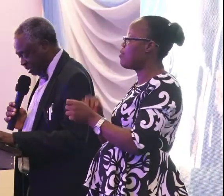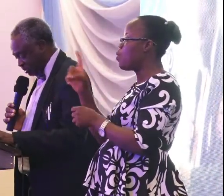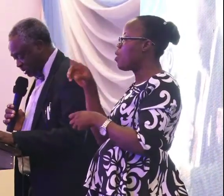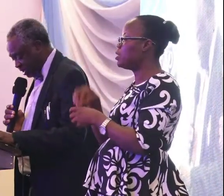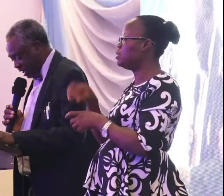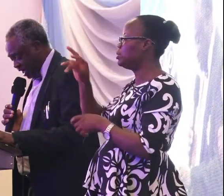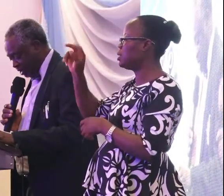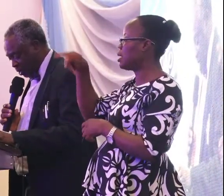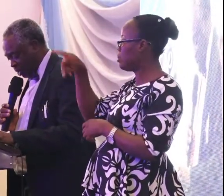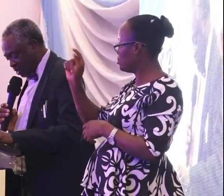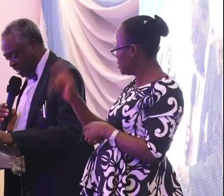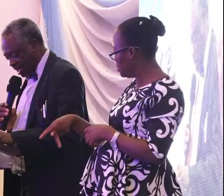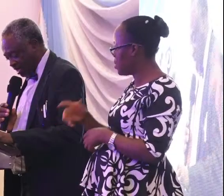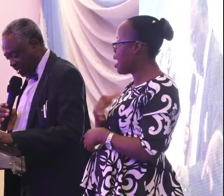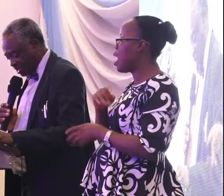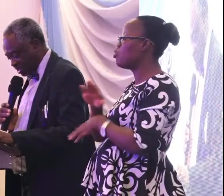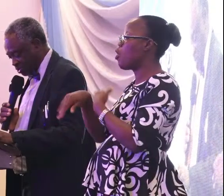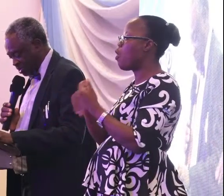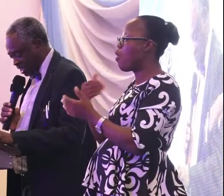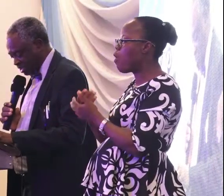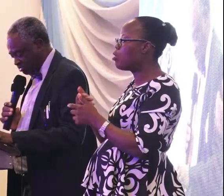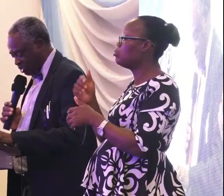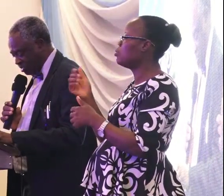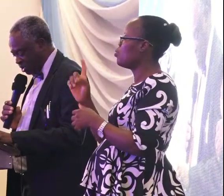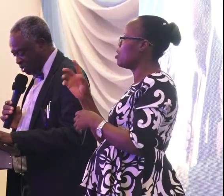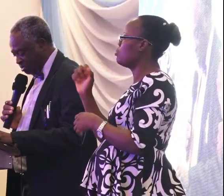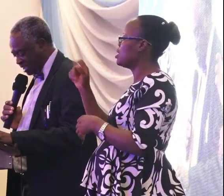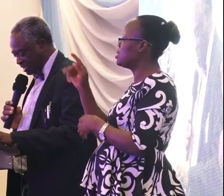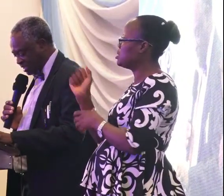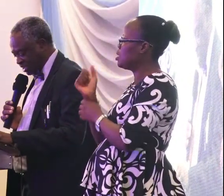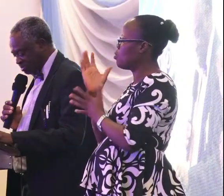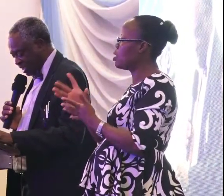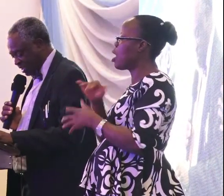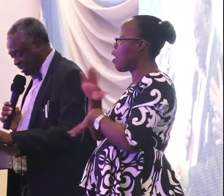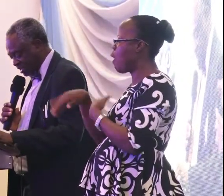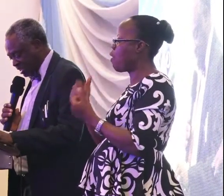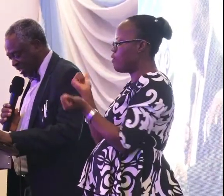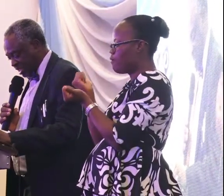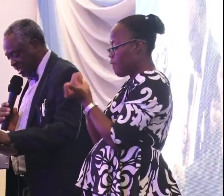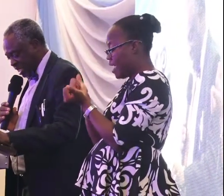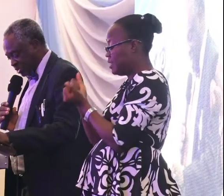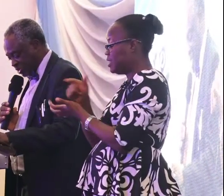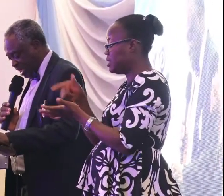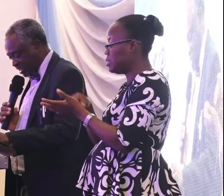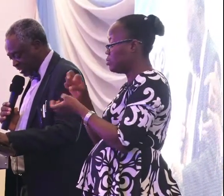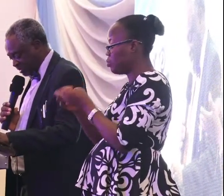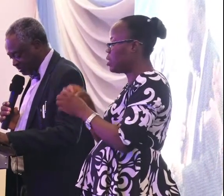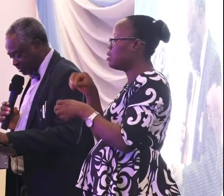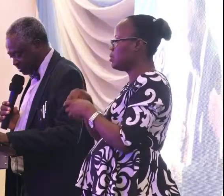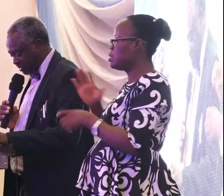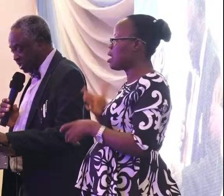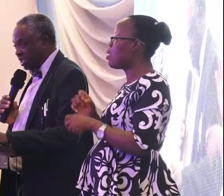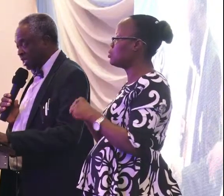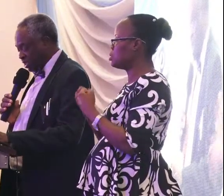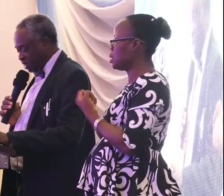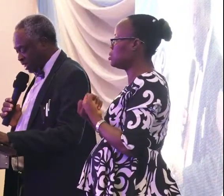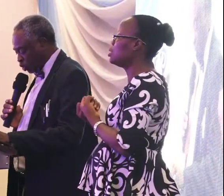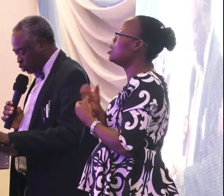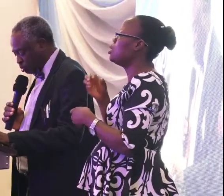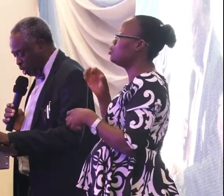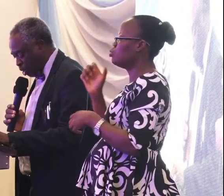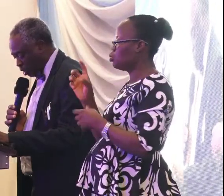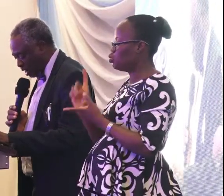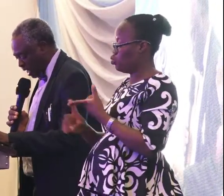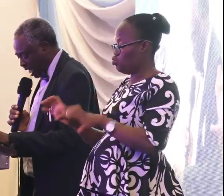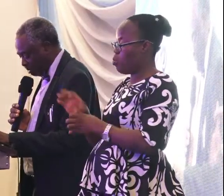NAPTIP and all other relevant stakeholders involved in combating these menace in our society. In order to